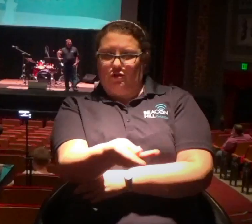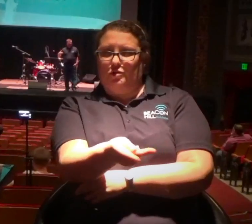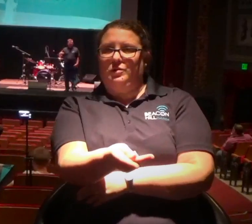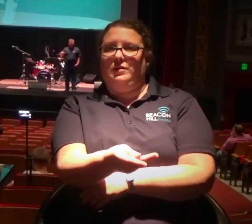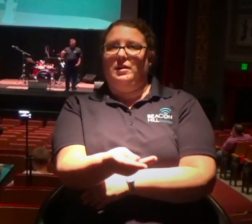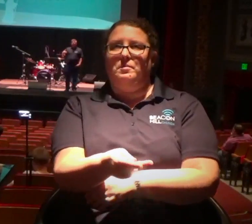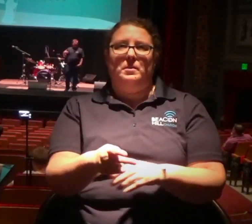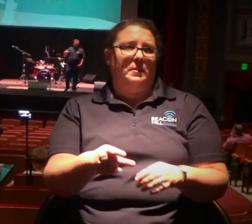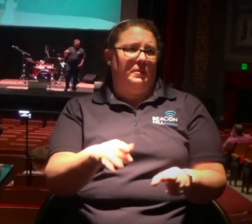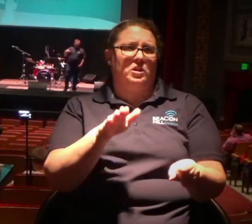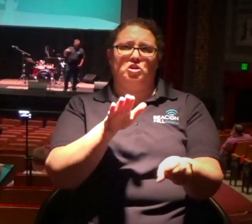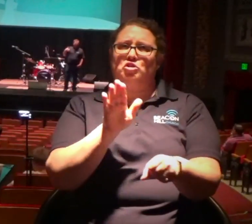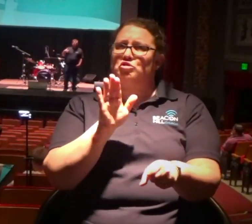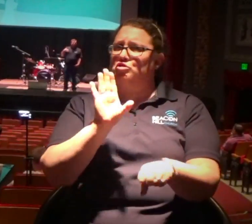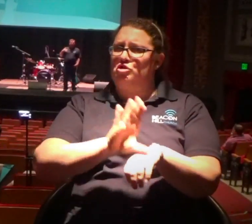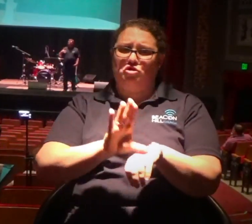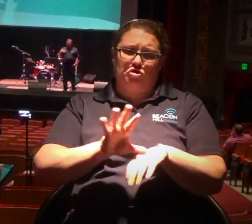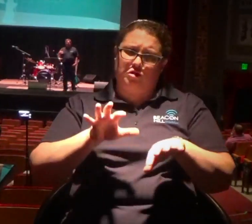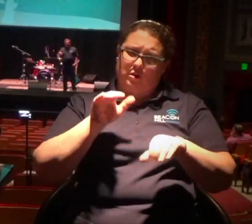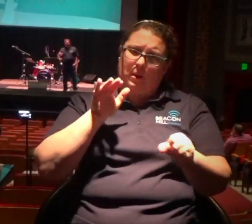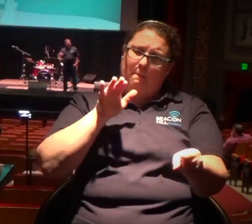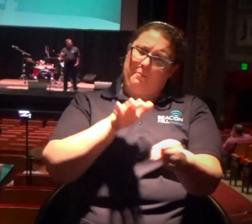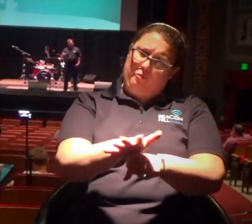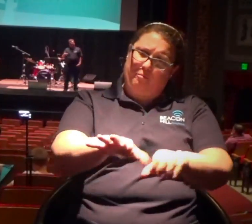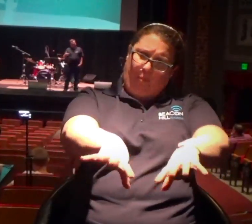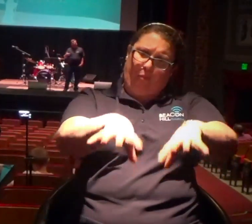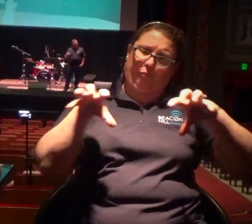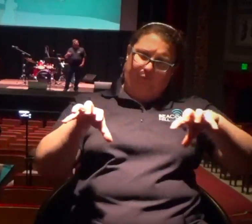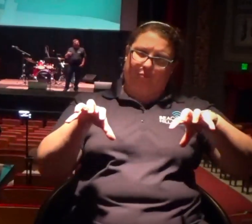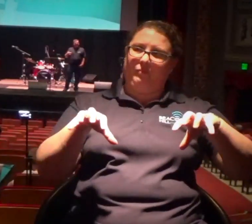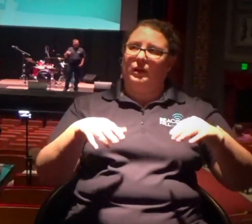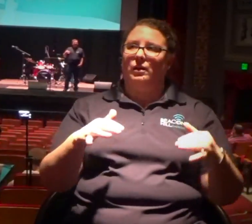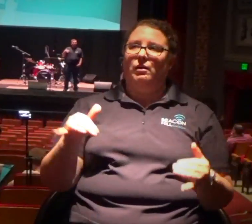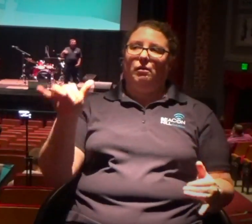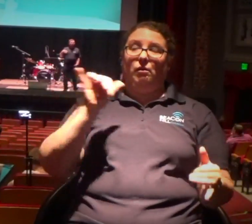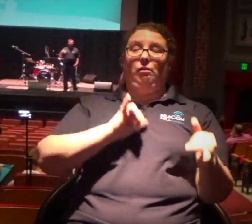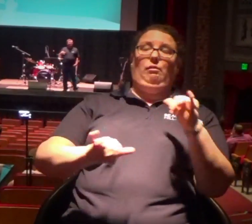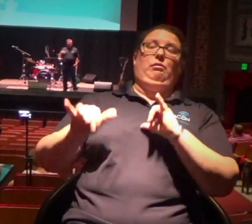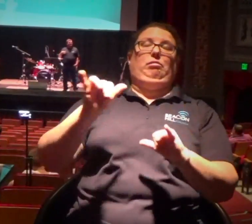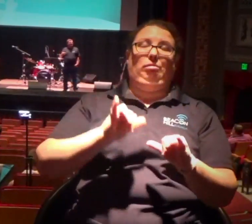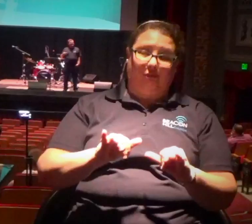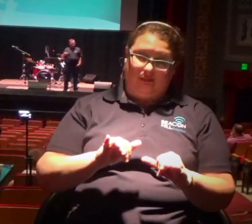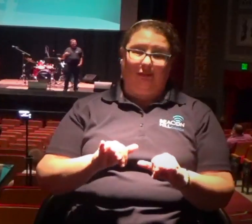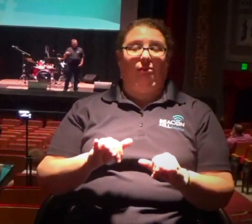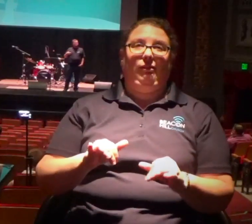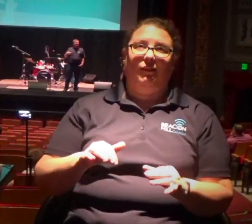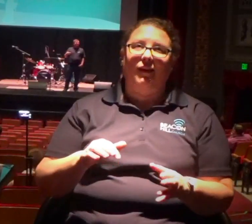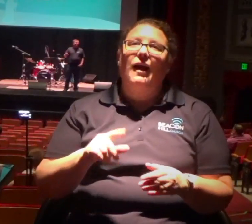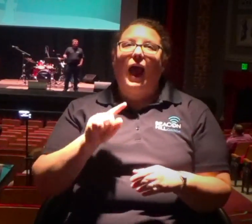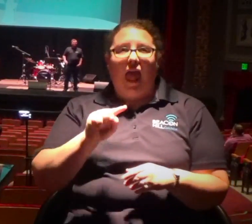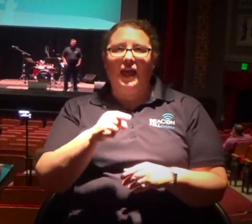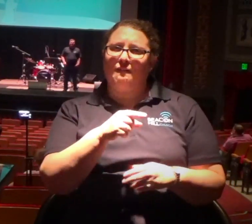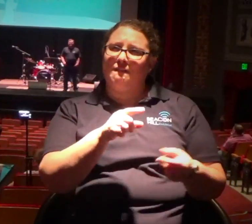house. They're drunk as can be. And Wilner's friend decides that he wants to play